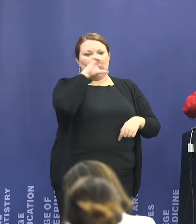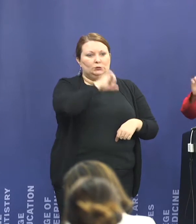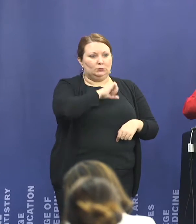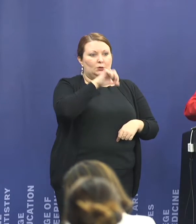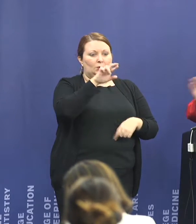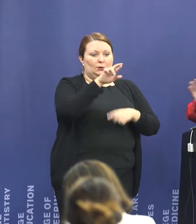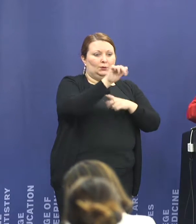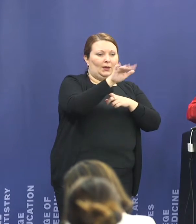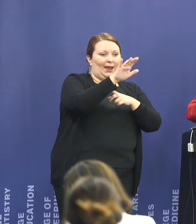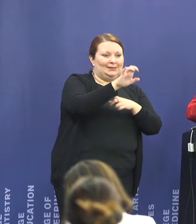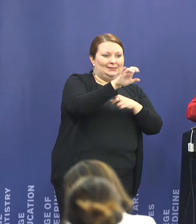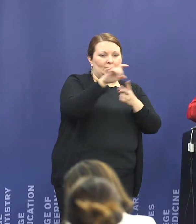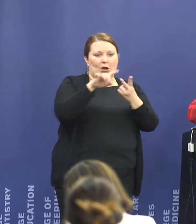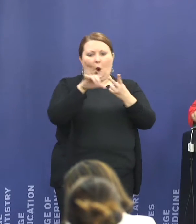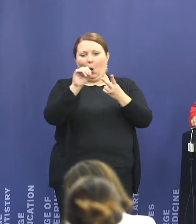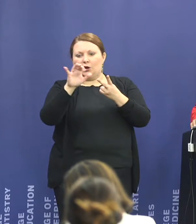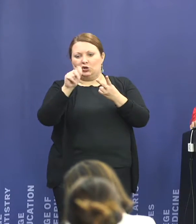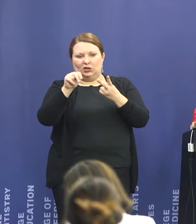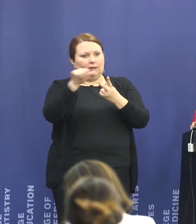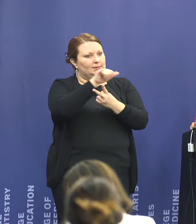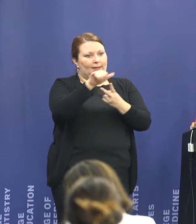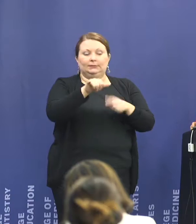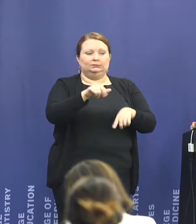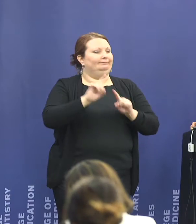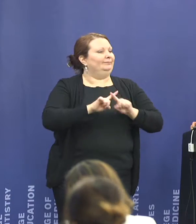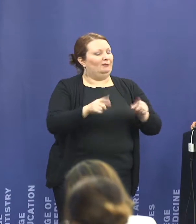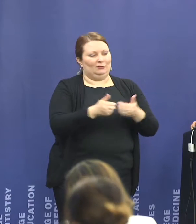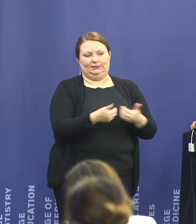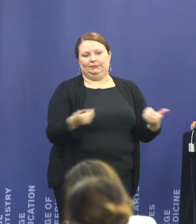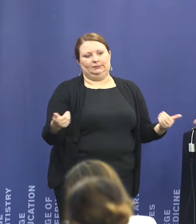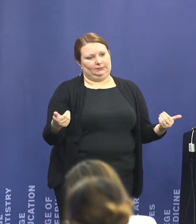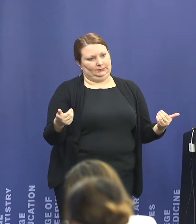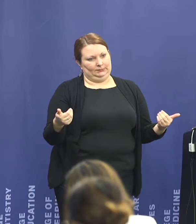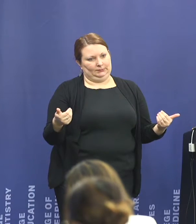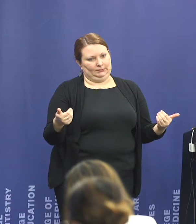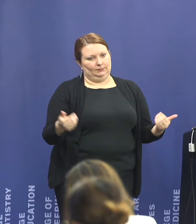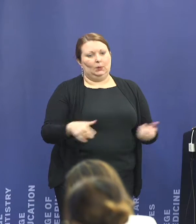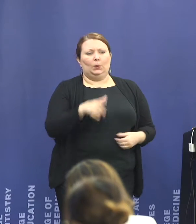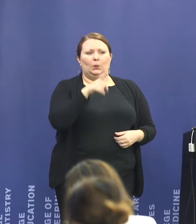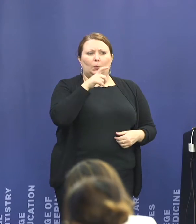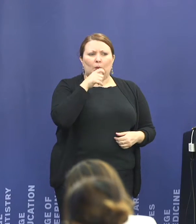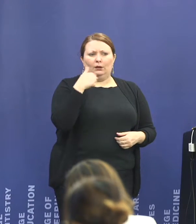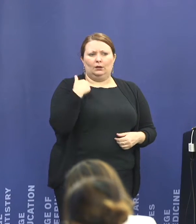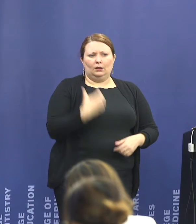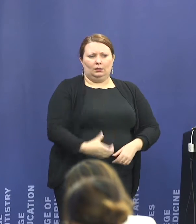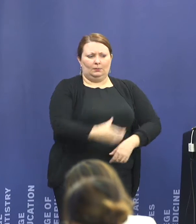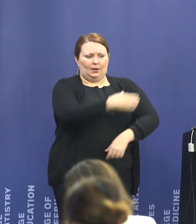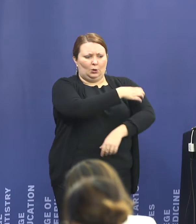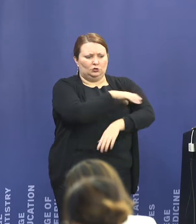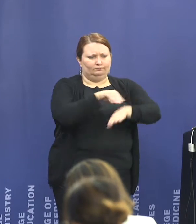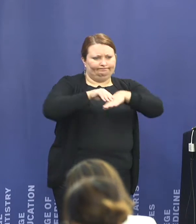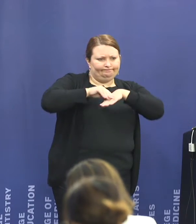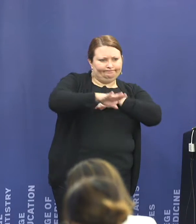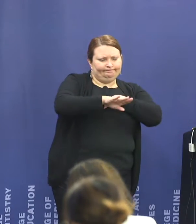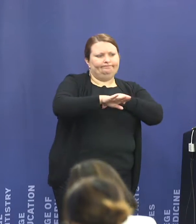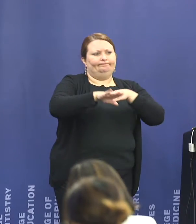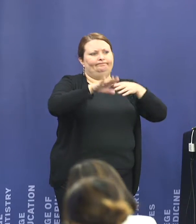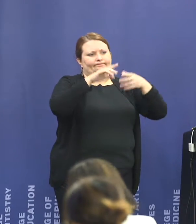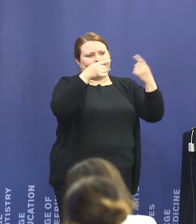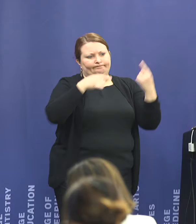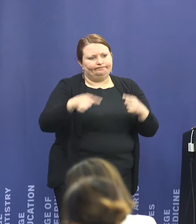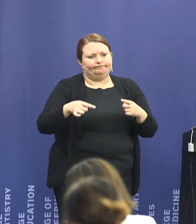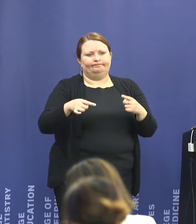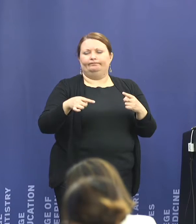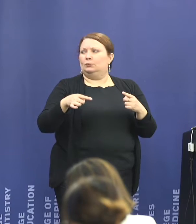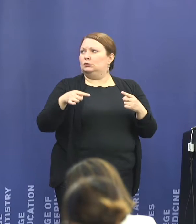that race and origin are the same thing. So who has the power to frame the narrative and praxis,